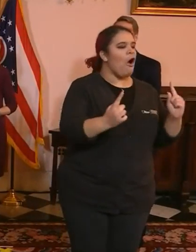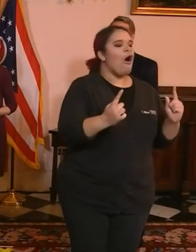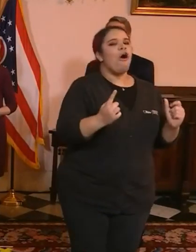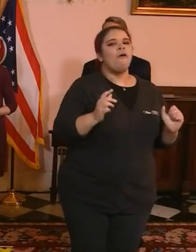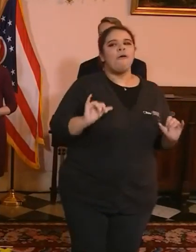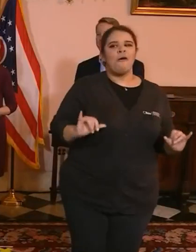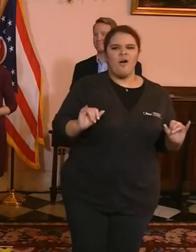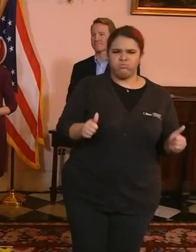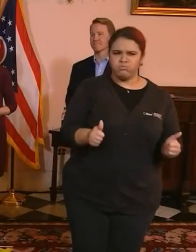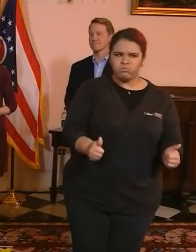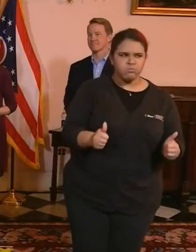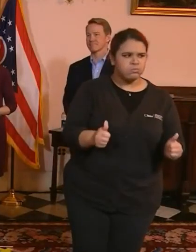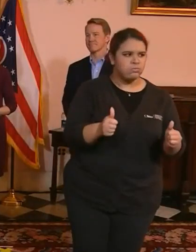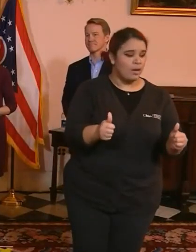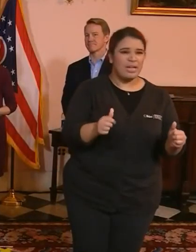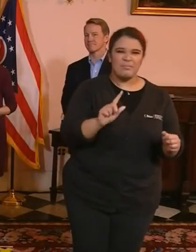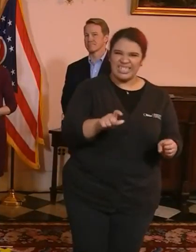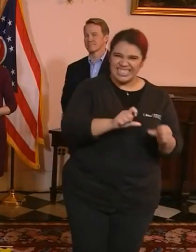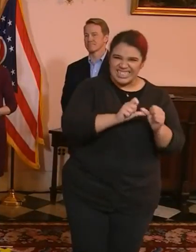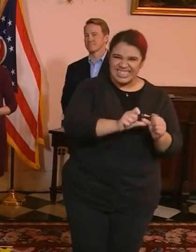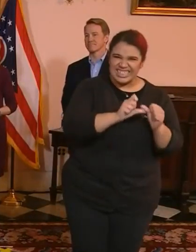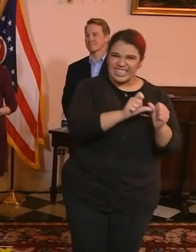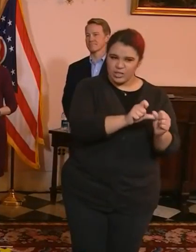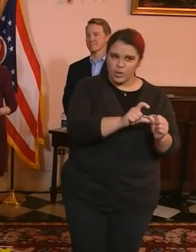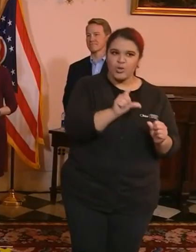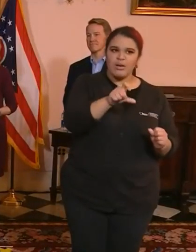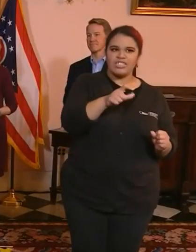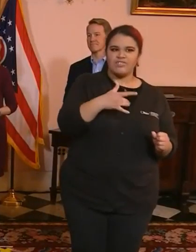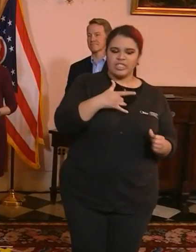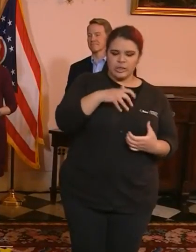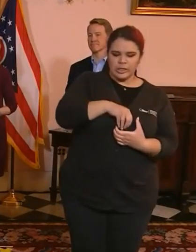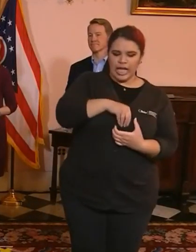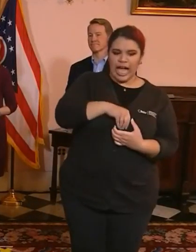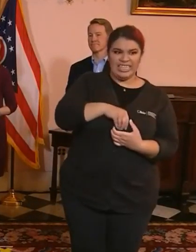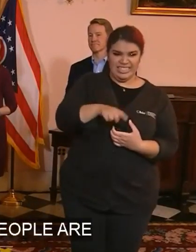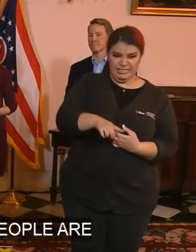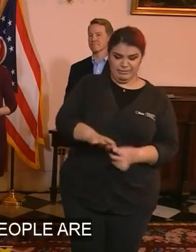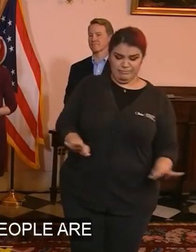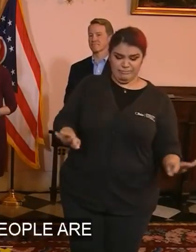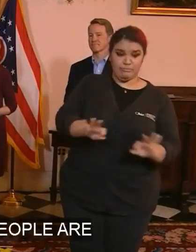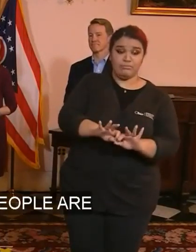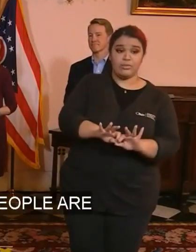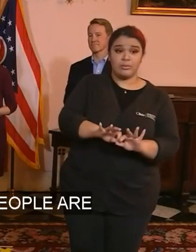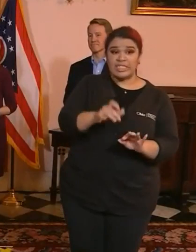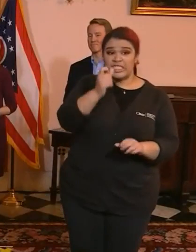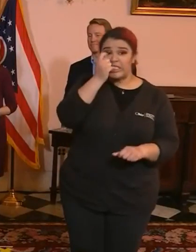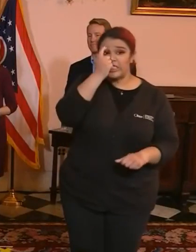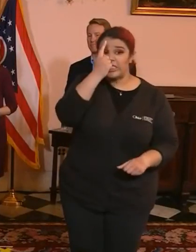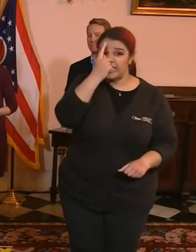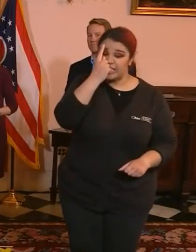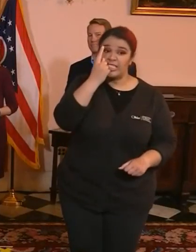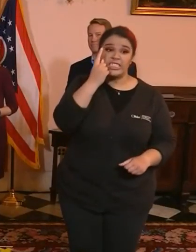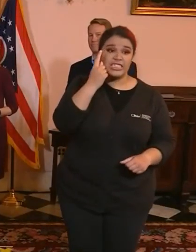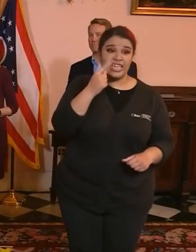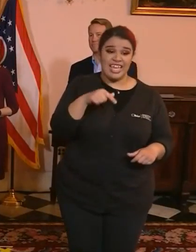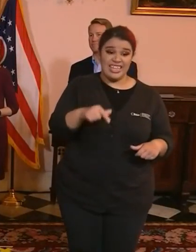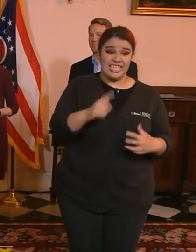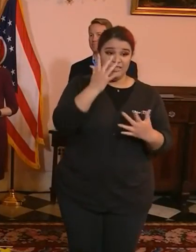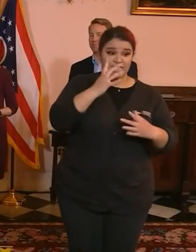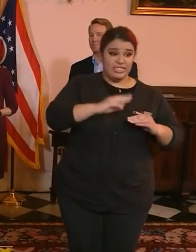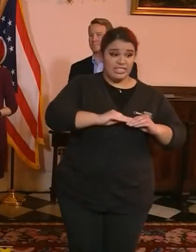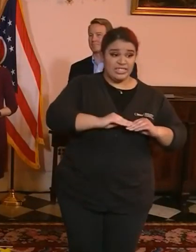but we have to keep moving. And there has to be this sense of urgency, because we have a finite period of time to slow this